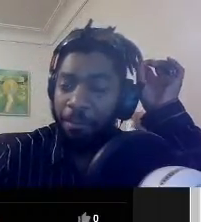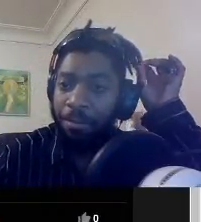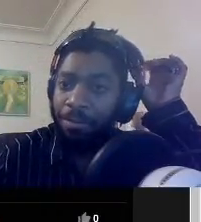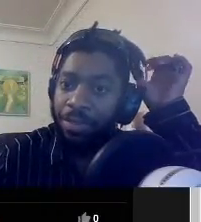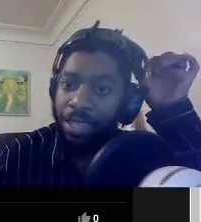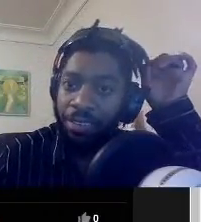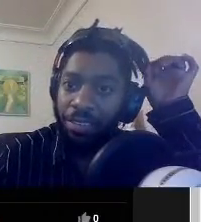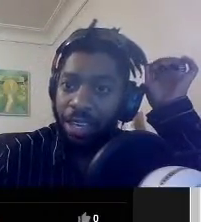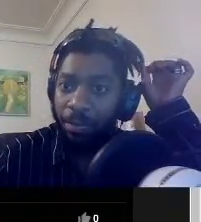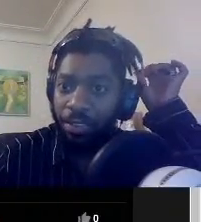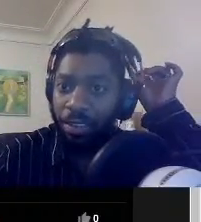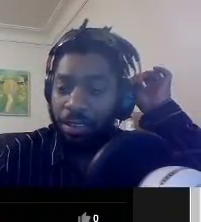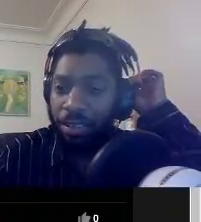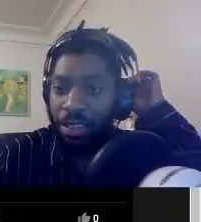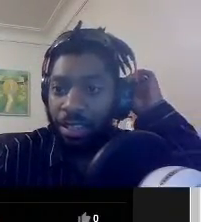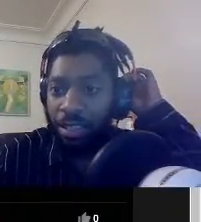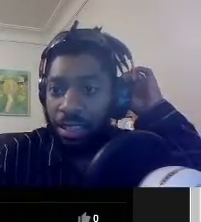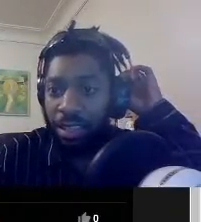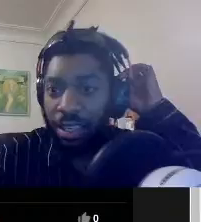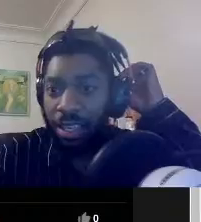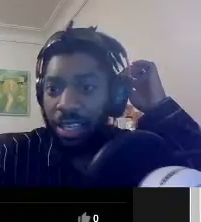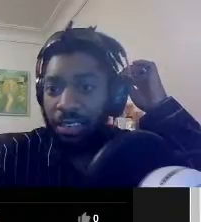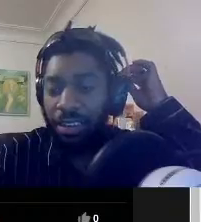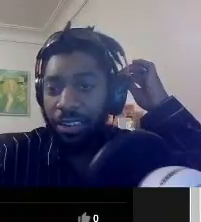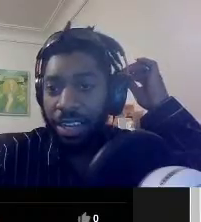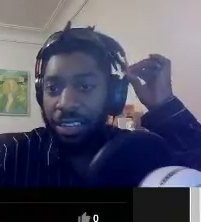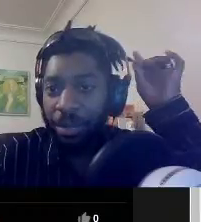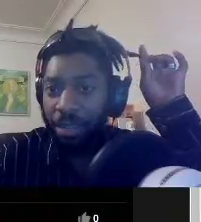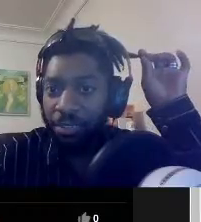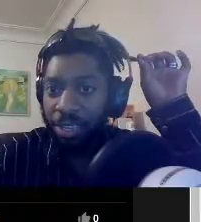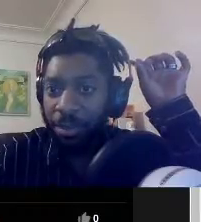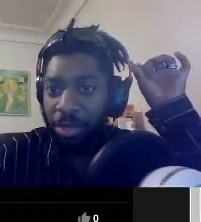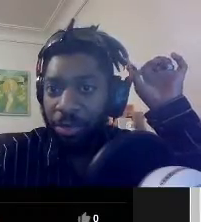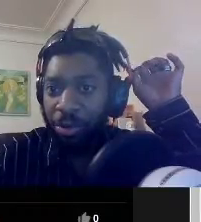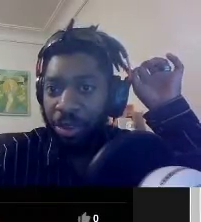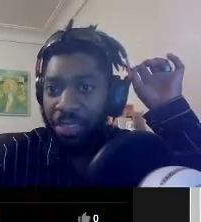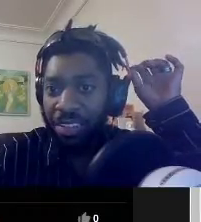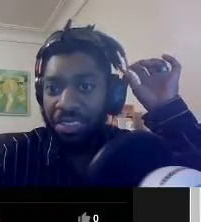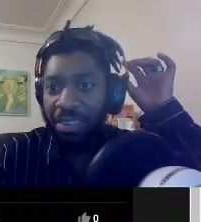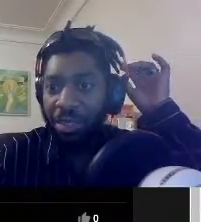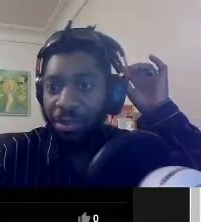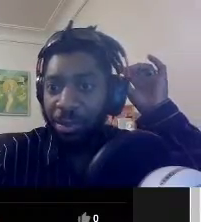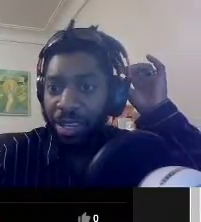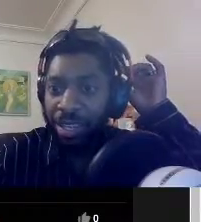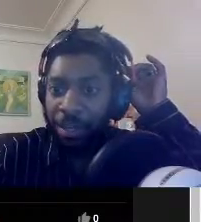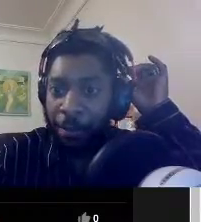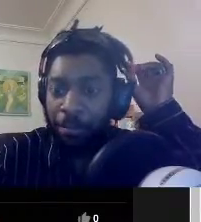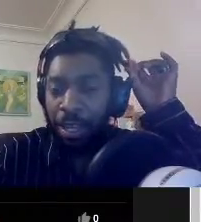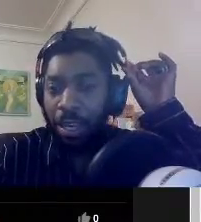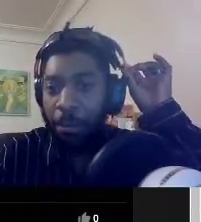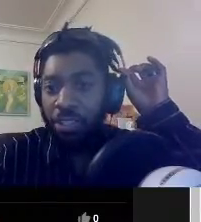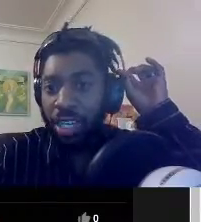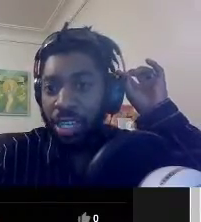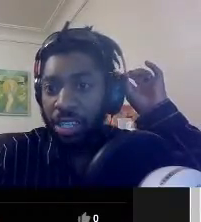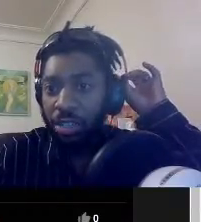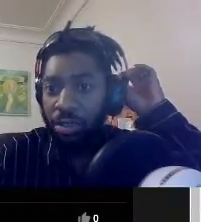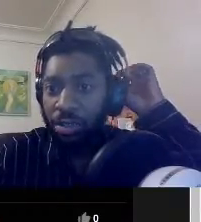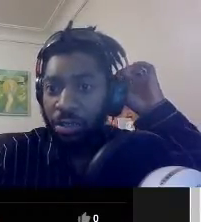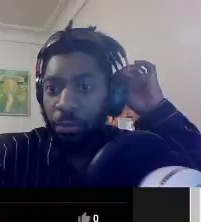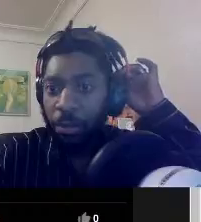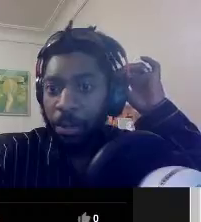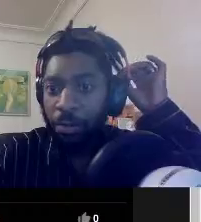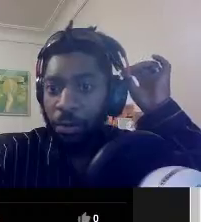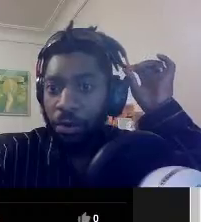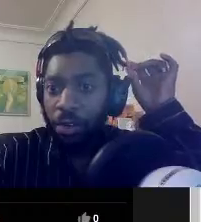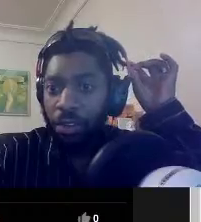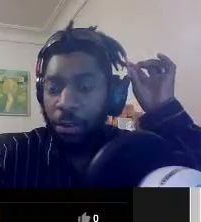FYI, in case you guys missed it. Nice. All right, Tim. Thanks for coming through. Muffy, thanks for coming through, bud. PJ, can you use